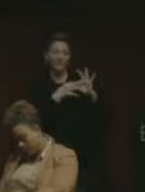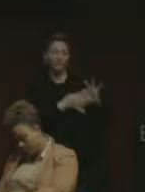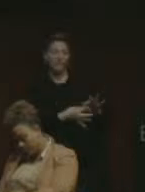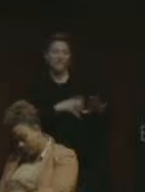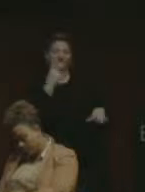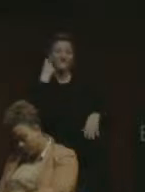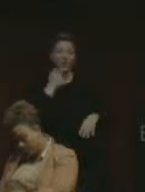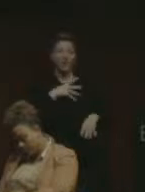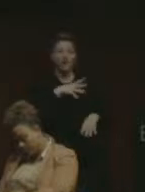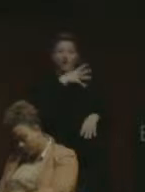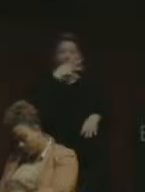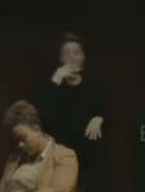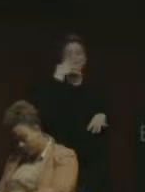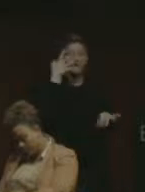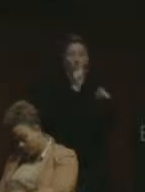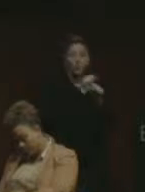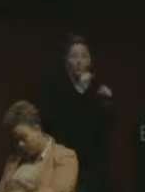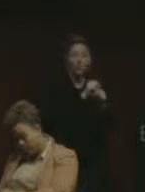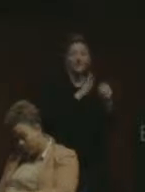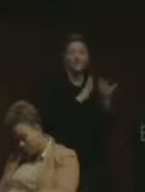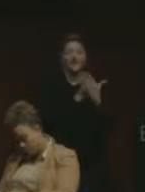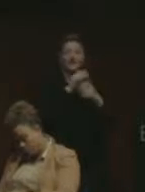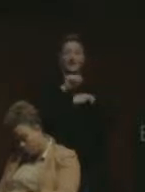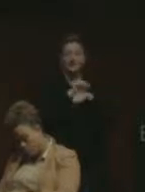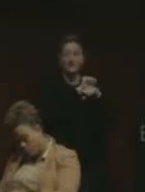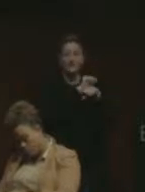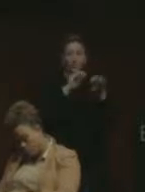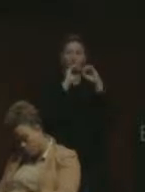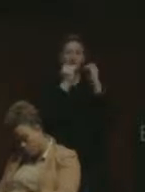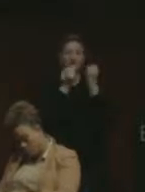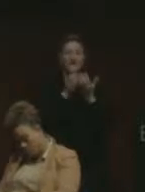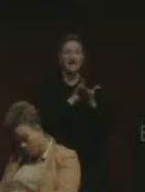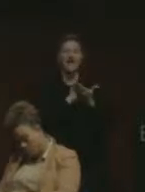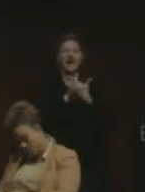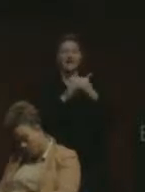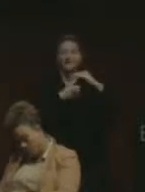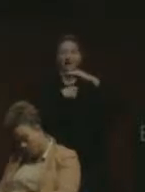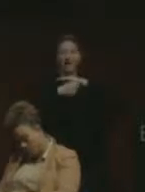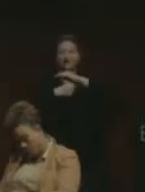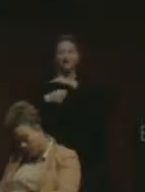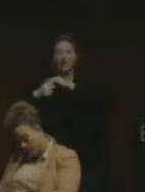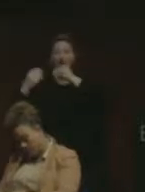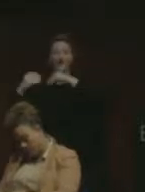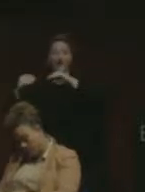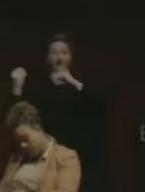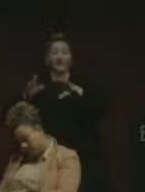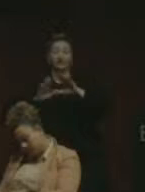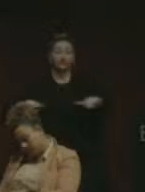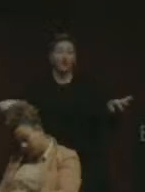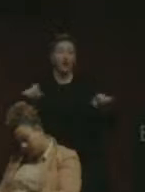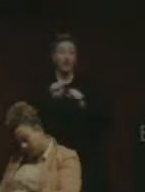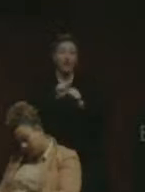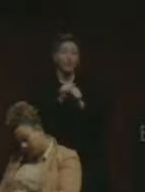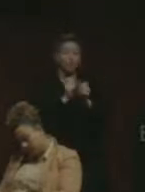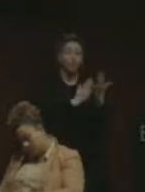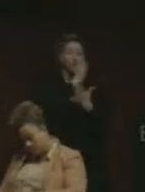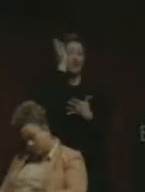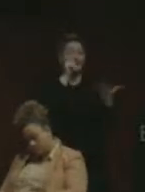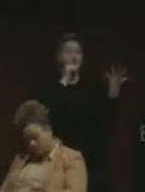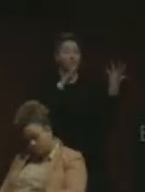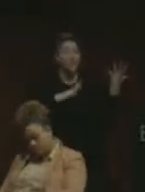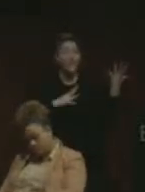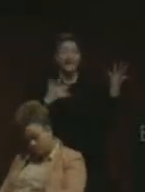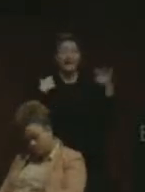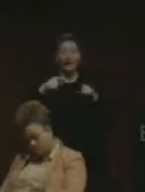rights organizations, anti-slavery organizations, anti-trafficking, child labor rights, women's rights, and even